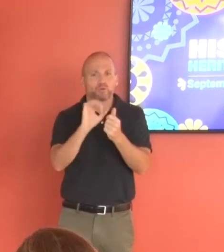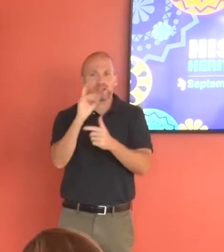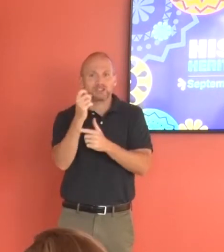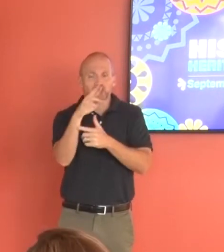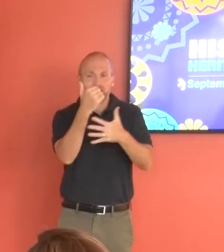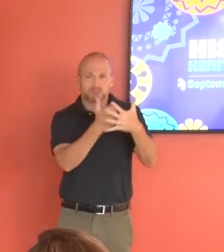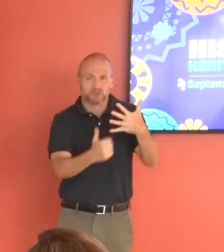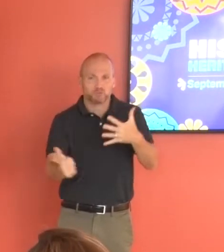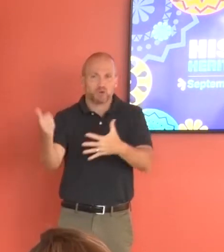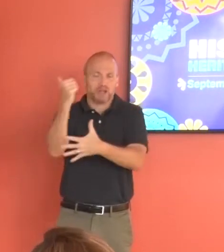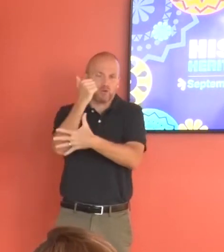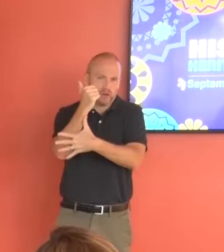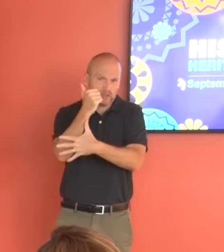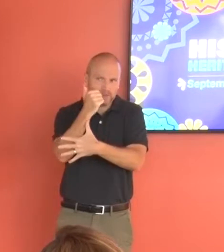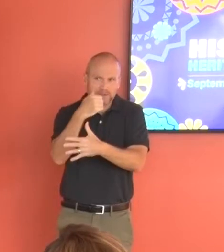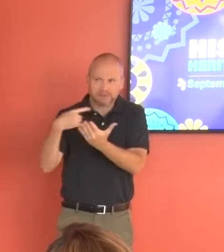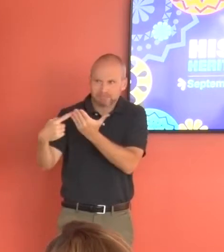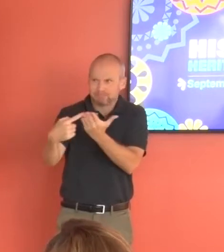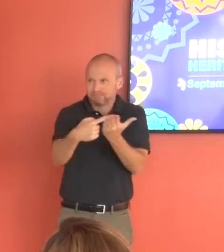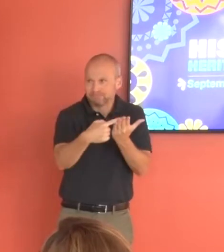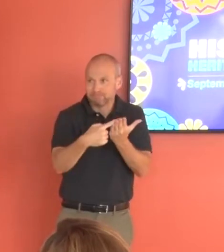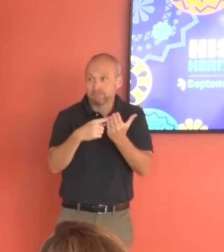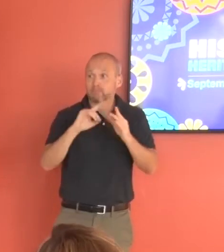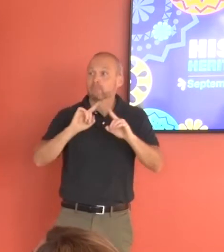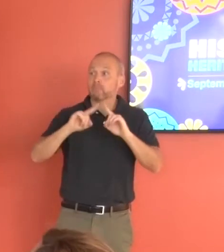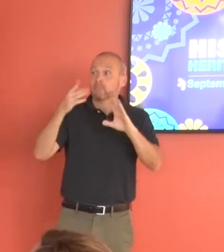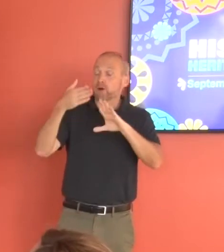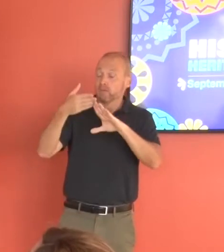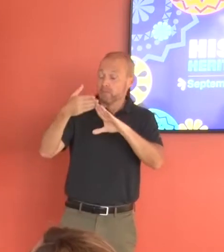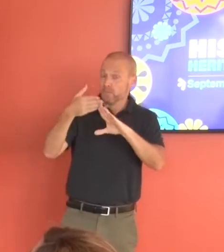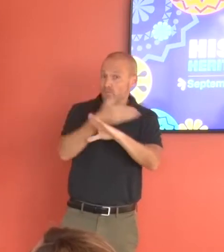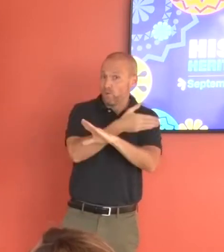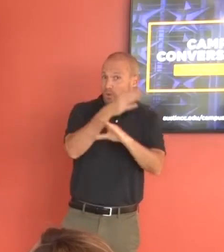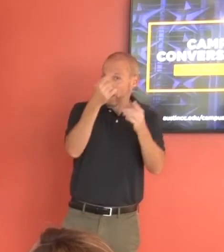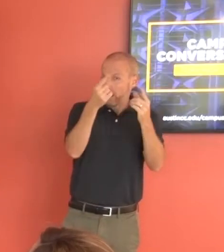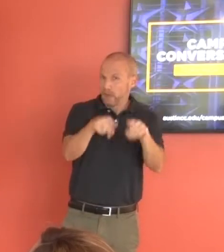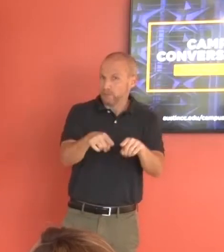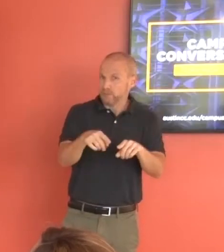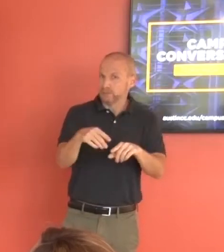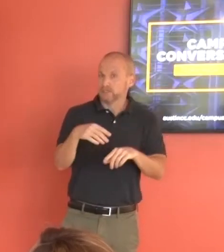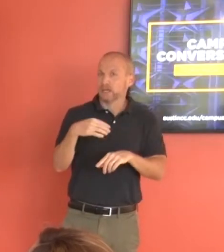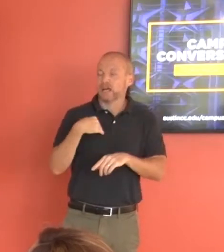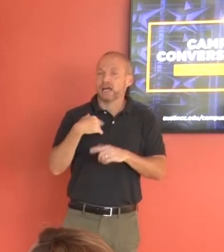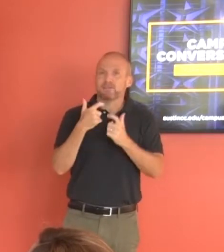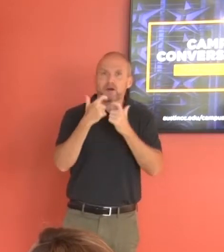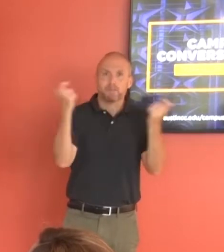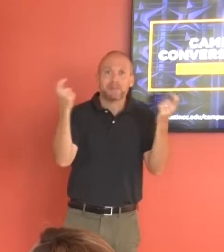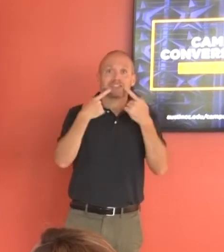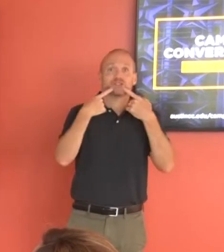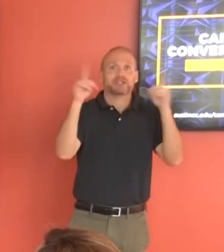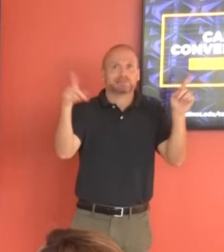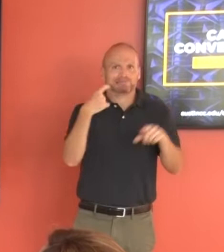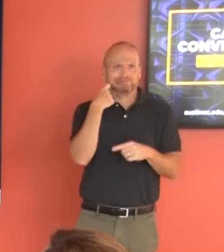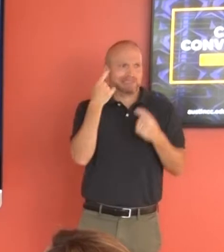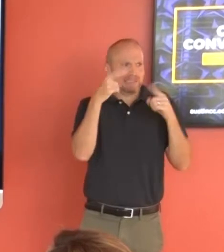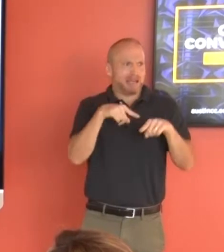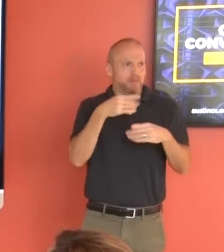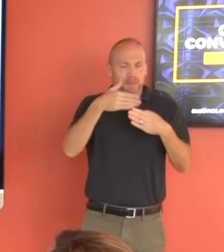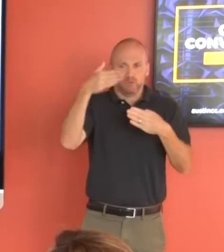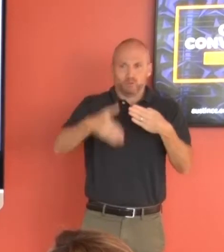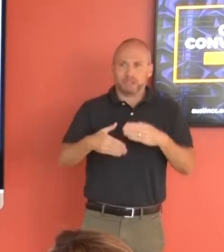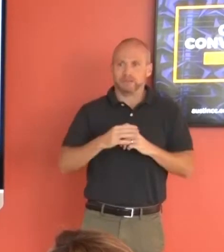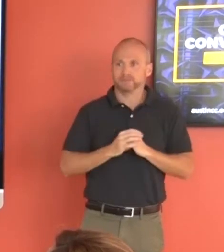priorities, kind of go over that. But before we move to that, there is a major announcement that just happened this